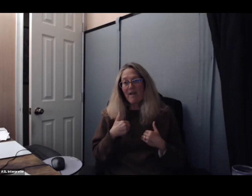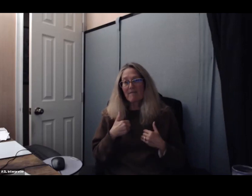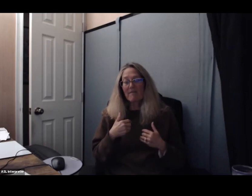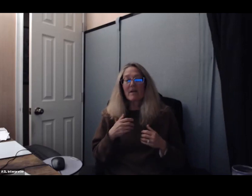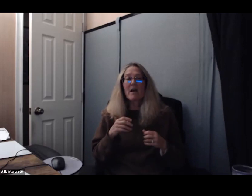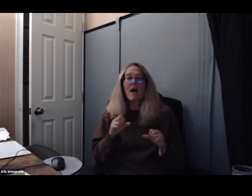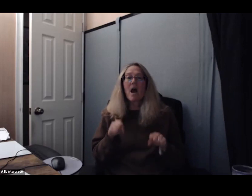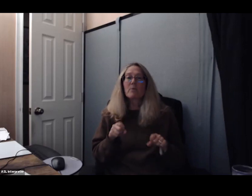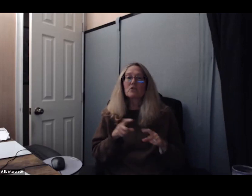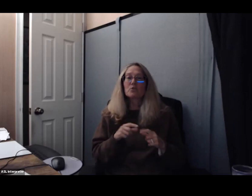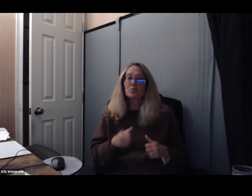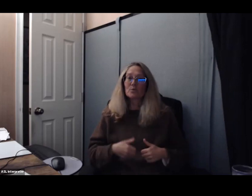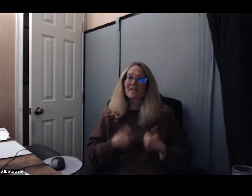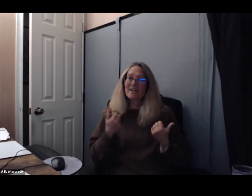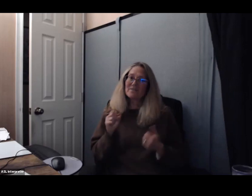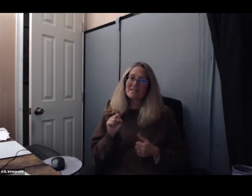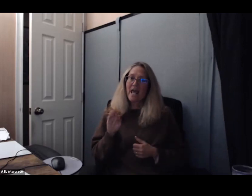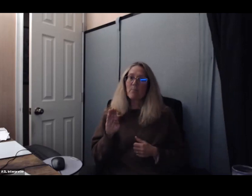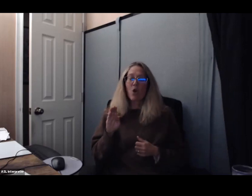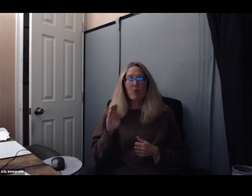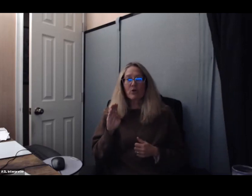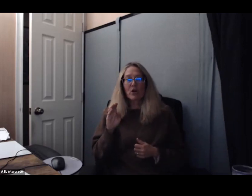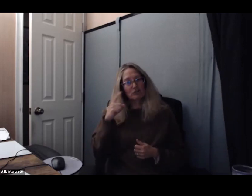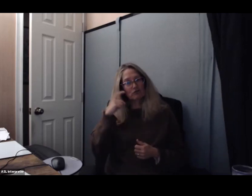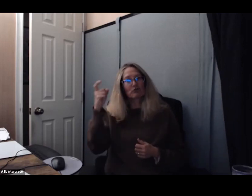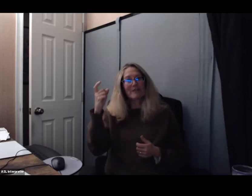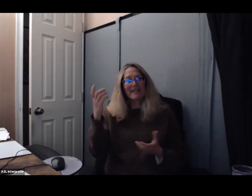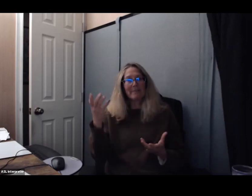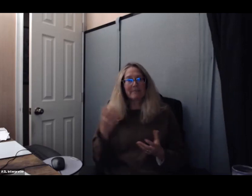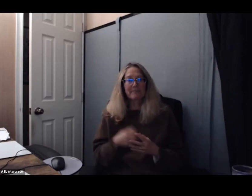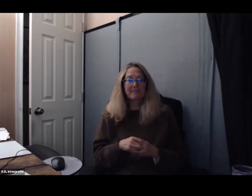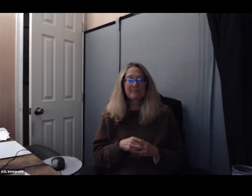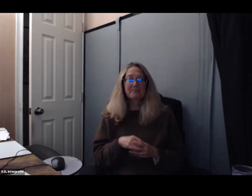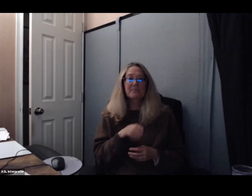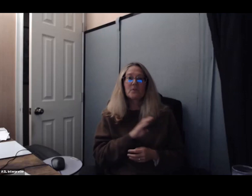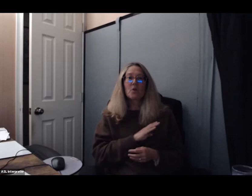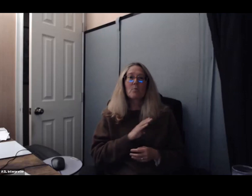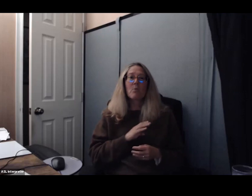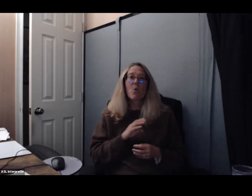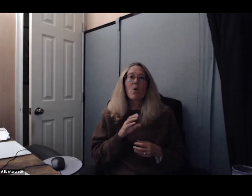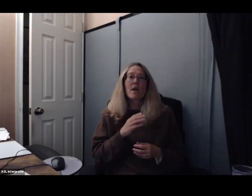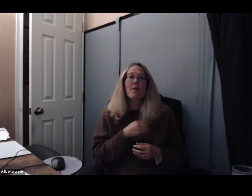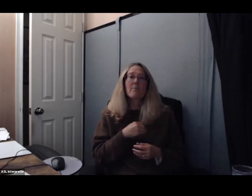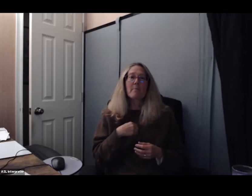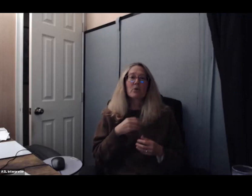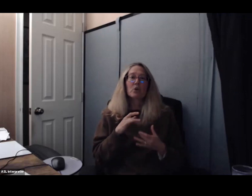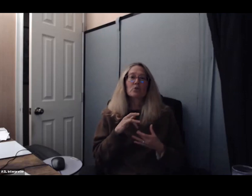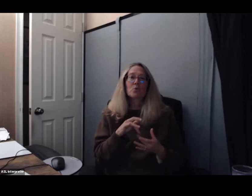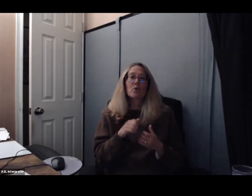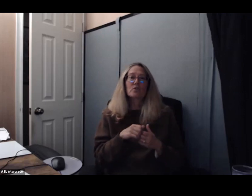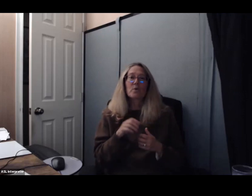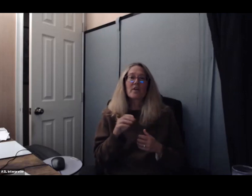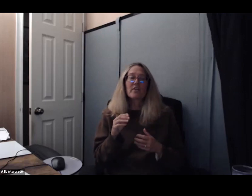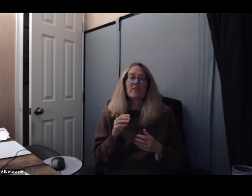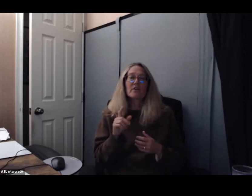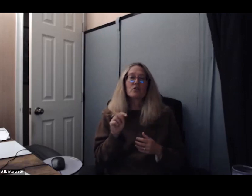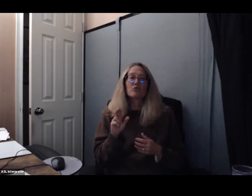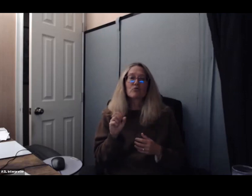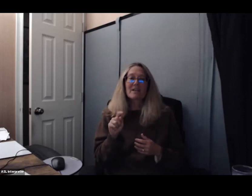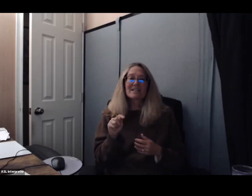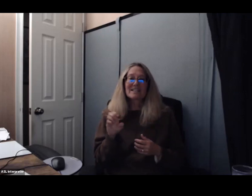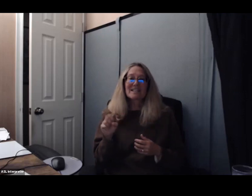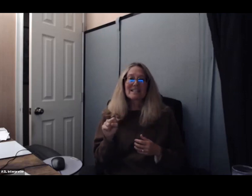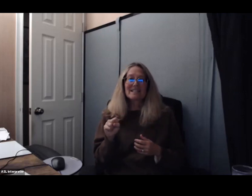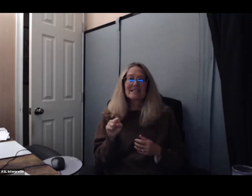dream. I've also been in the process of conducting board member tours with our new trustees, Escobedo and